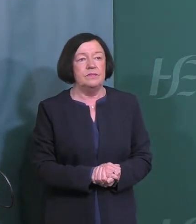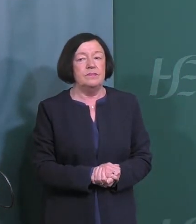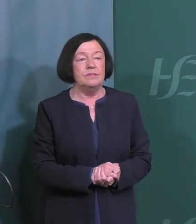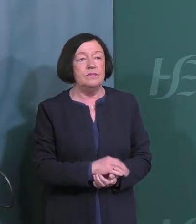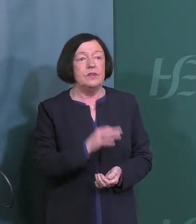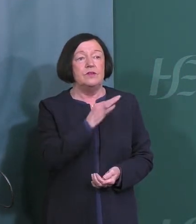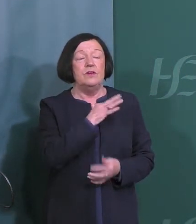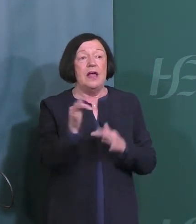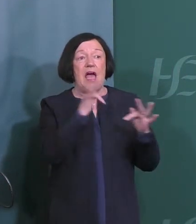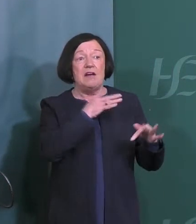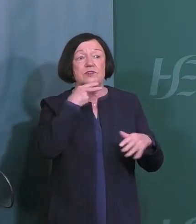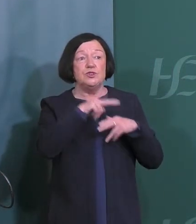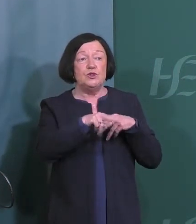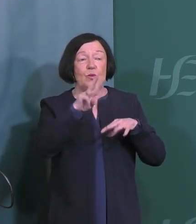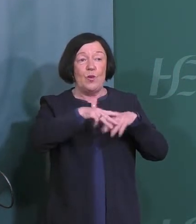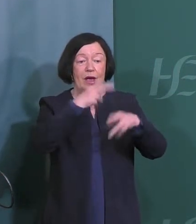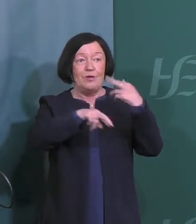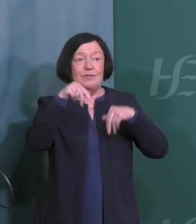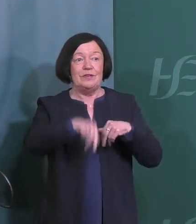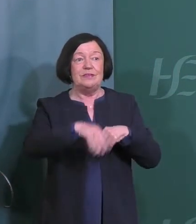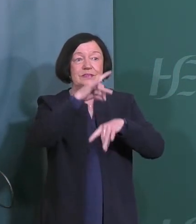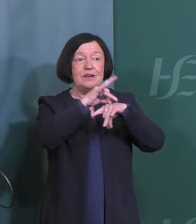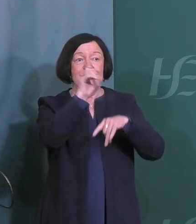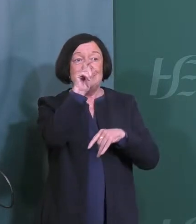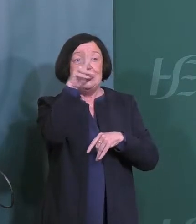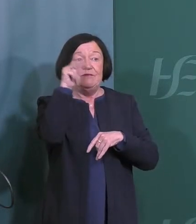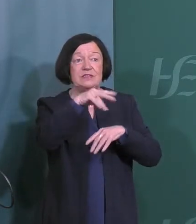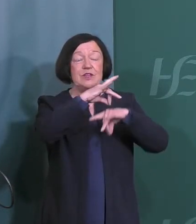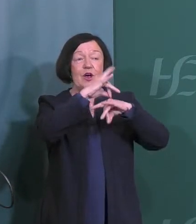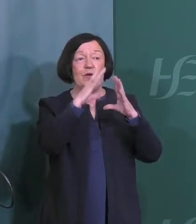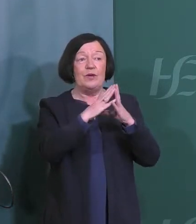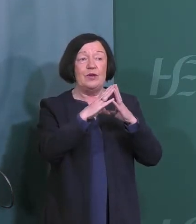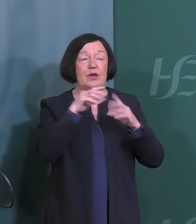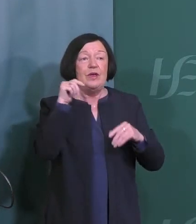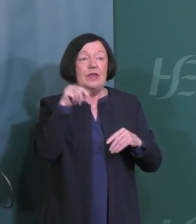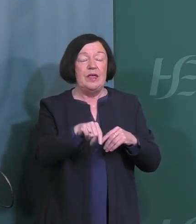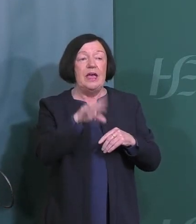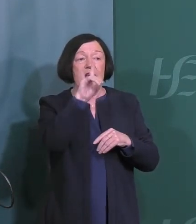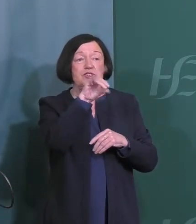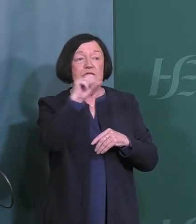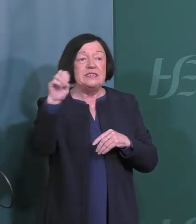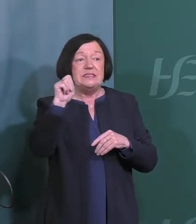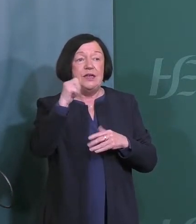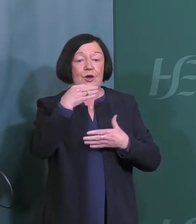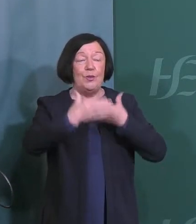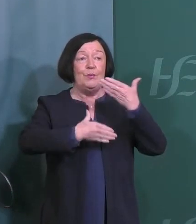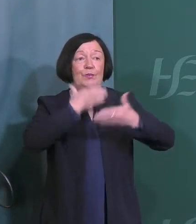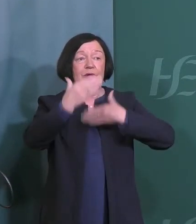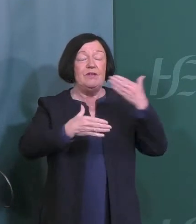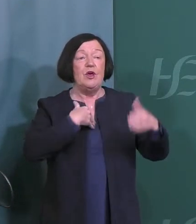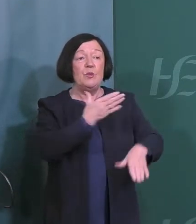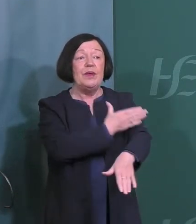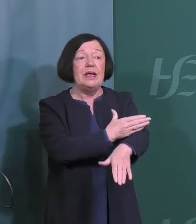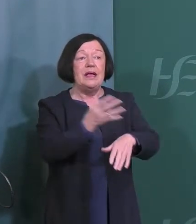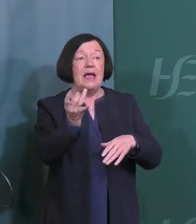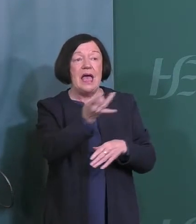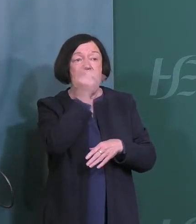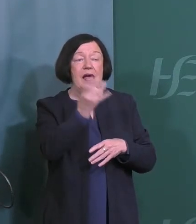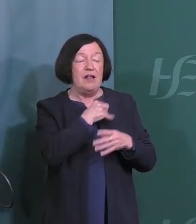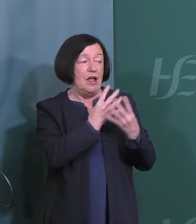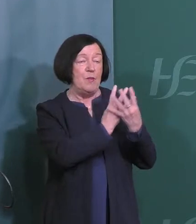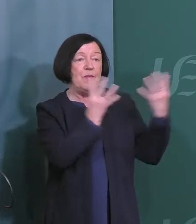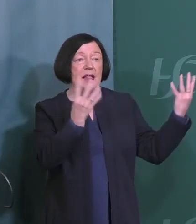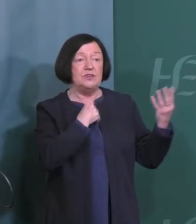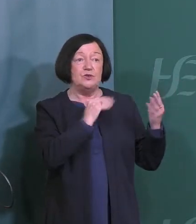Good afternoon, everybody, and welcome to Dr Steevens Hospital for the HSE press briefing. I begin by asking our panel to